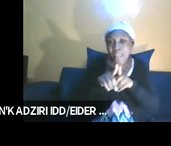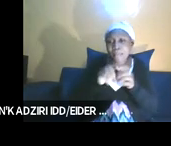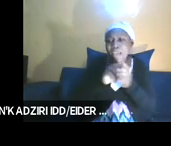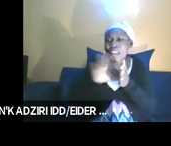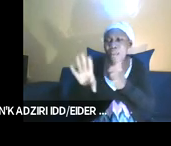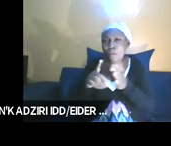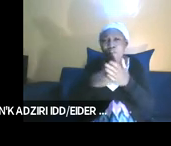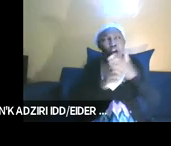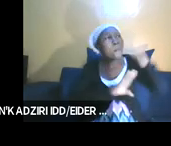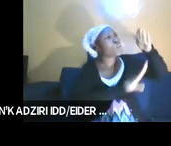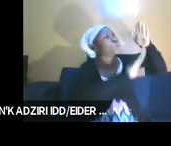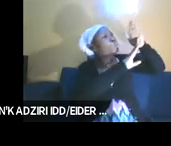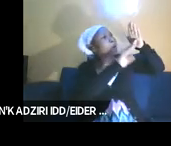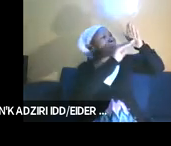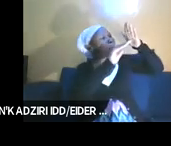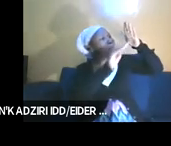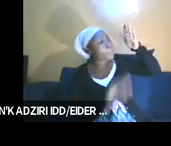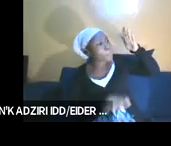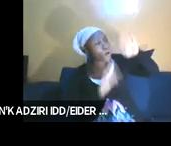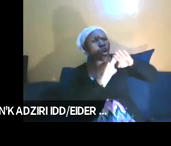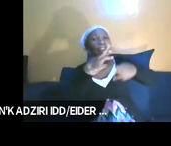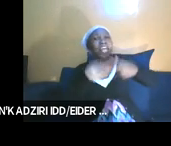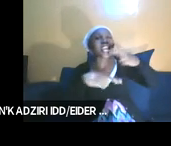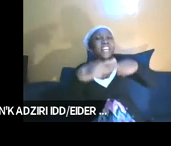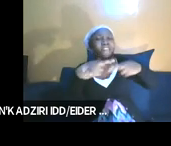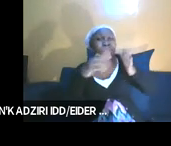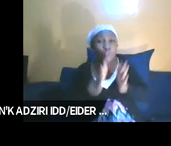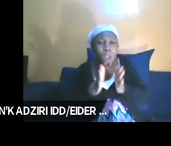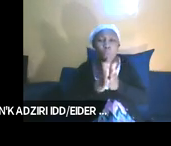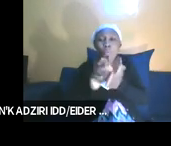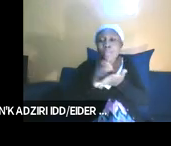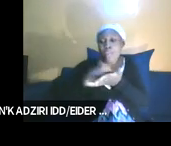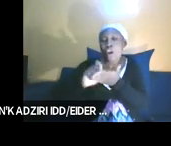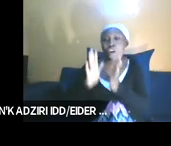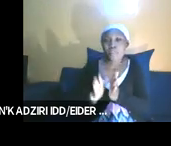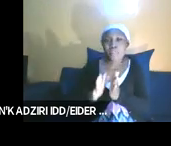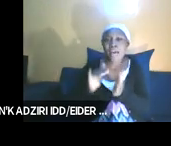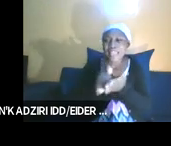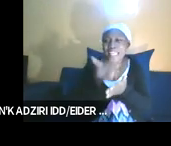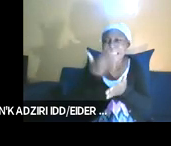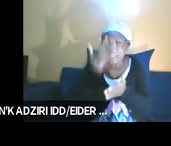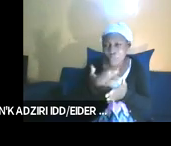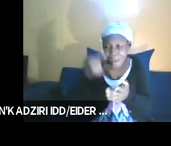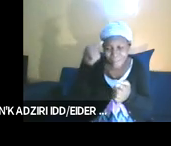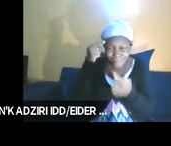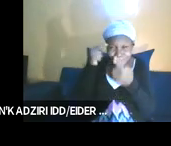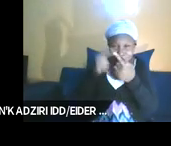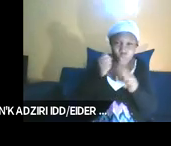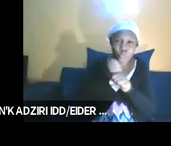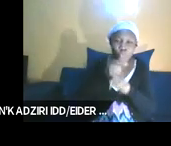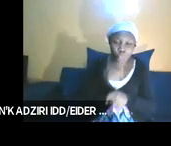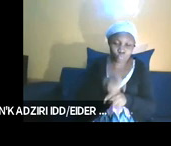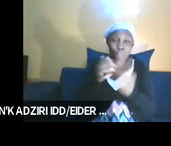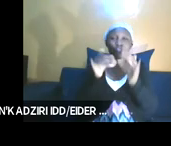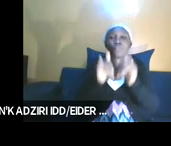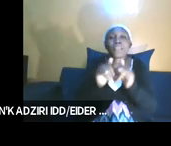between reviewers and authors. So that was the incentive to do this. And we wanted to encourage a space